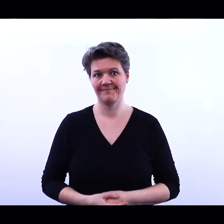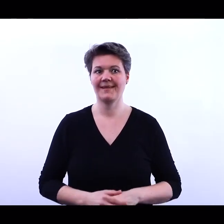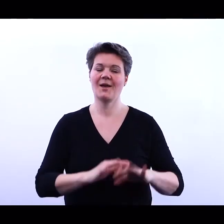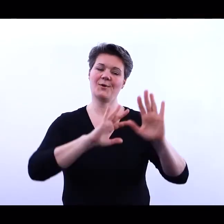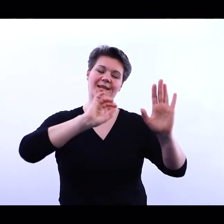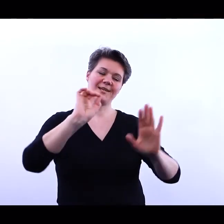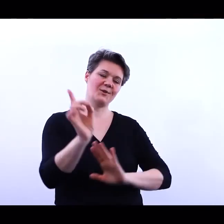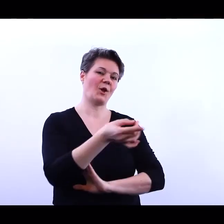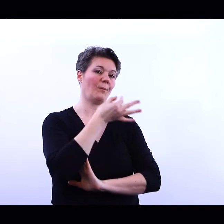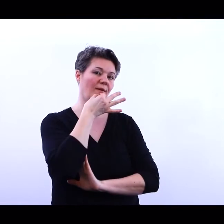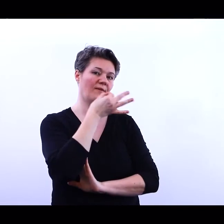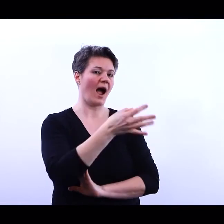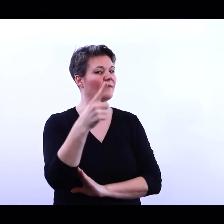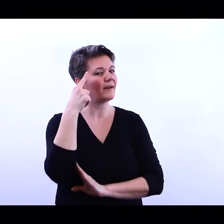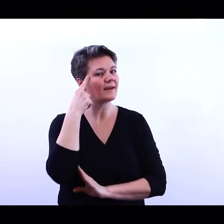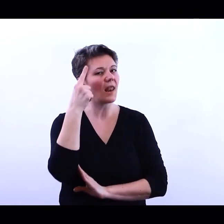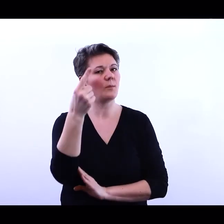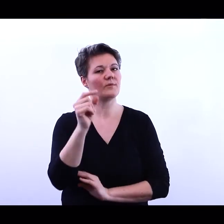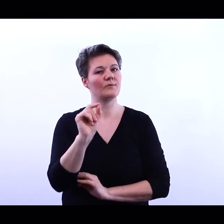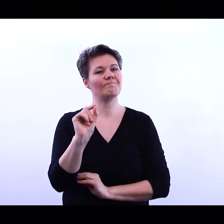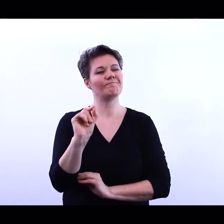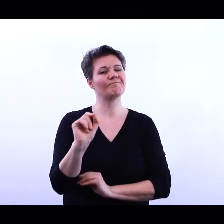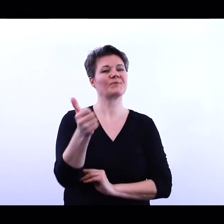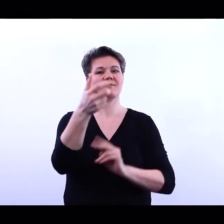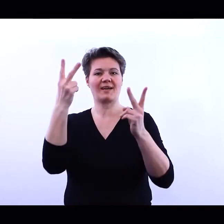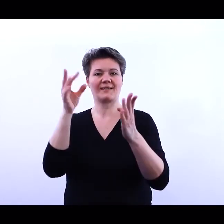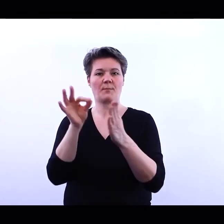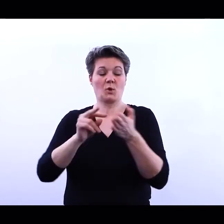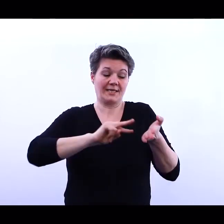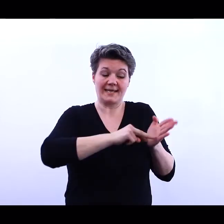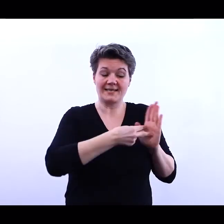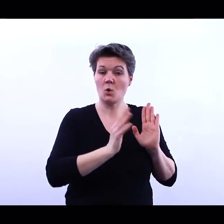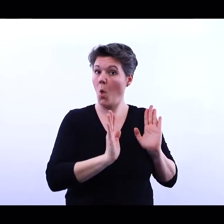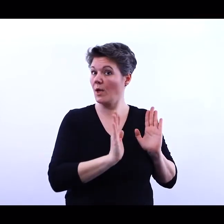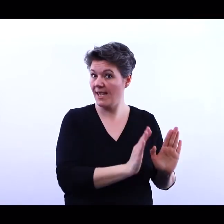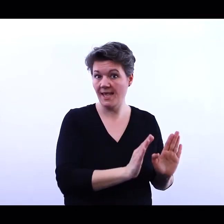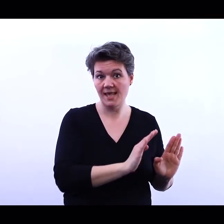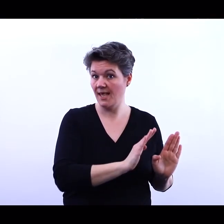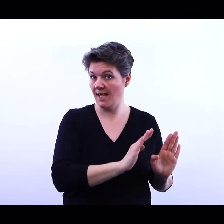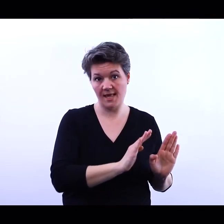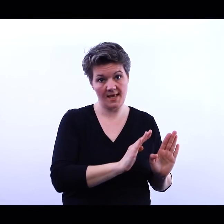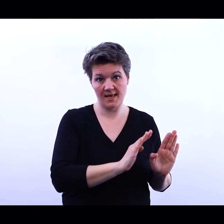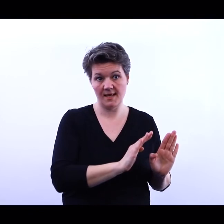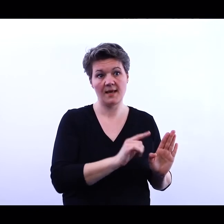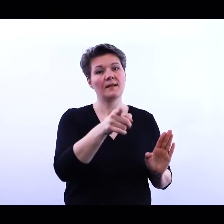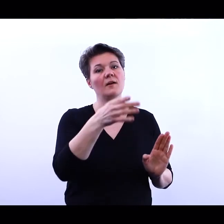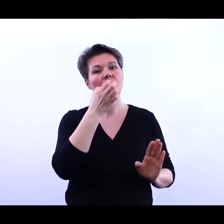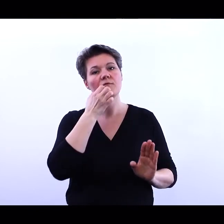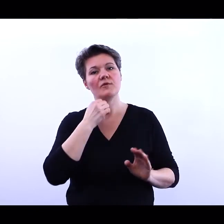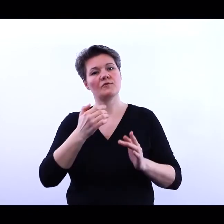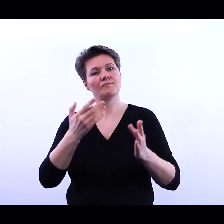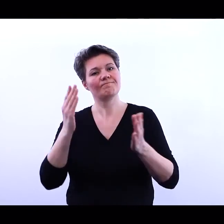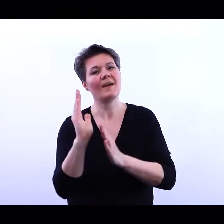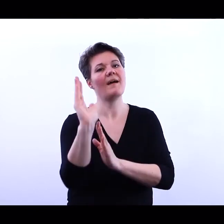say? What is the most important thing if it's not technology when you want to be successful in a